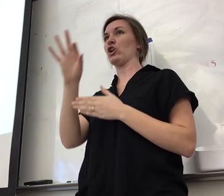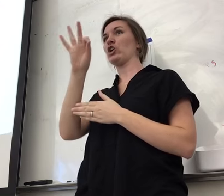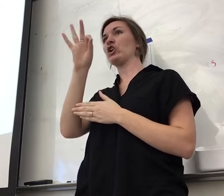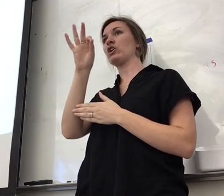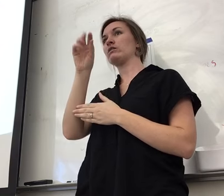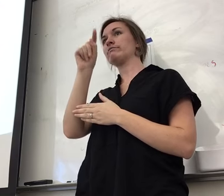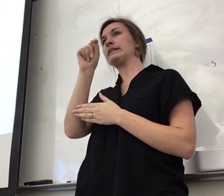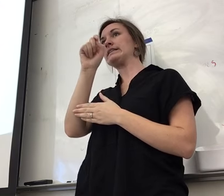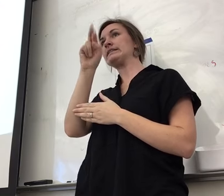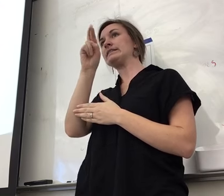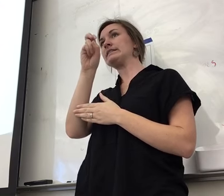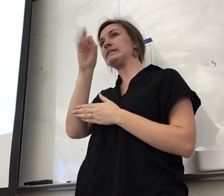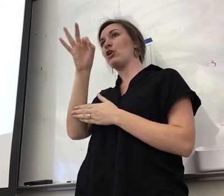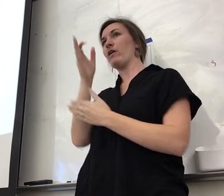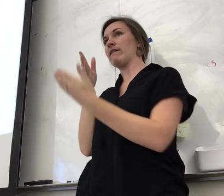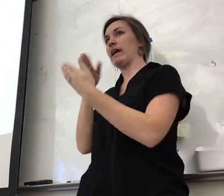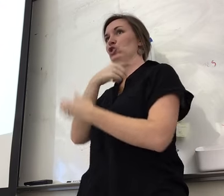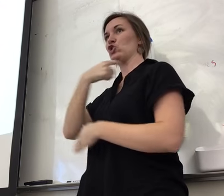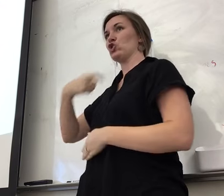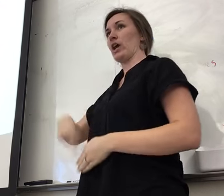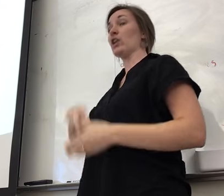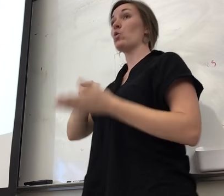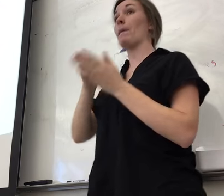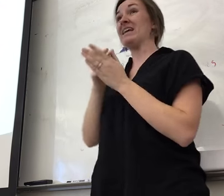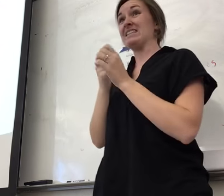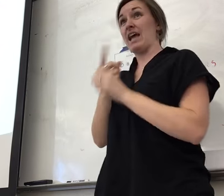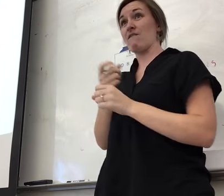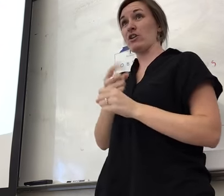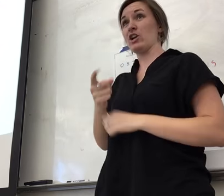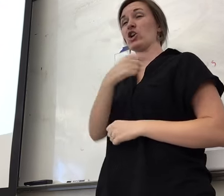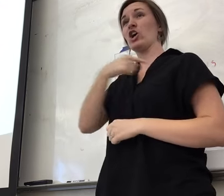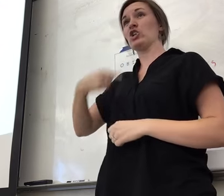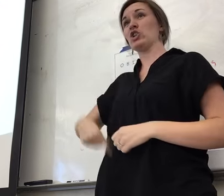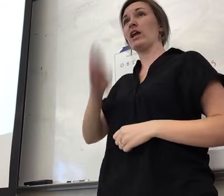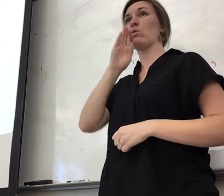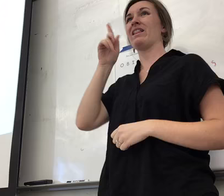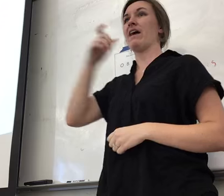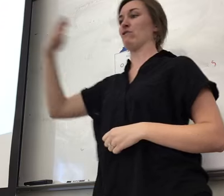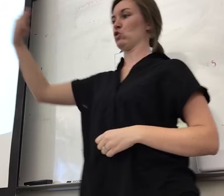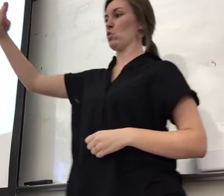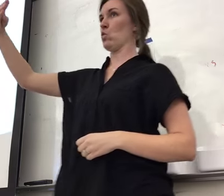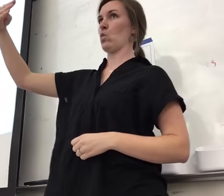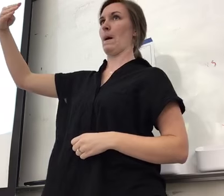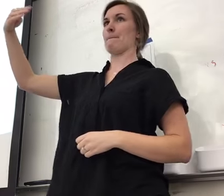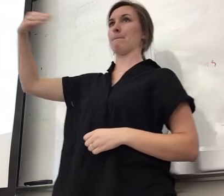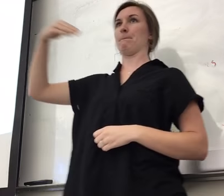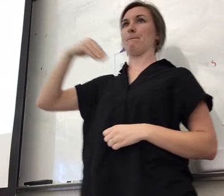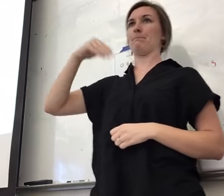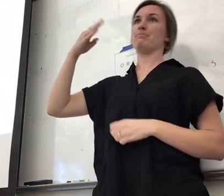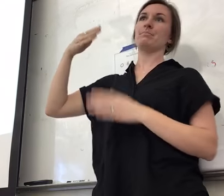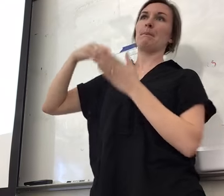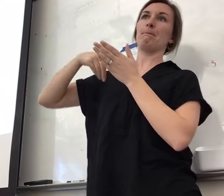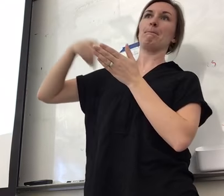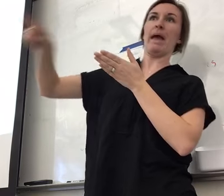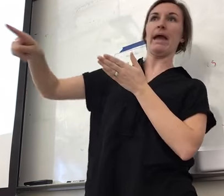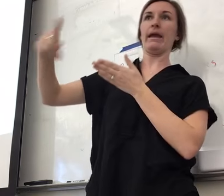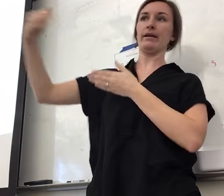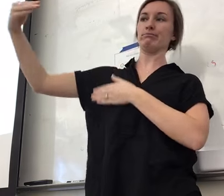means is that each year, China will have to pay this $200 billion in taxes to the United States to import their